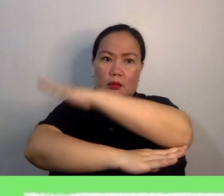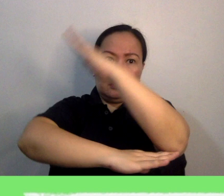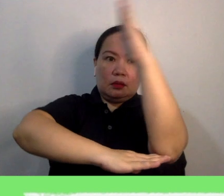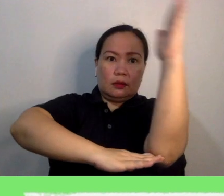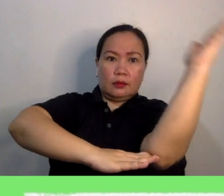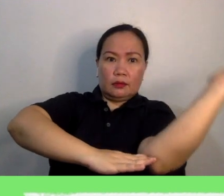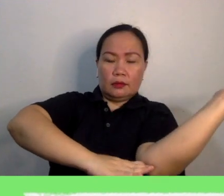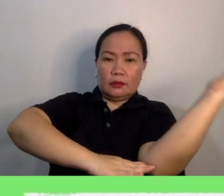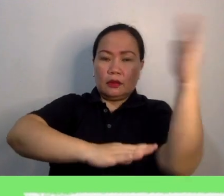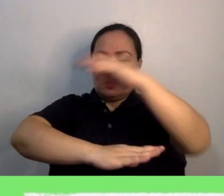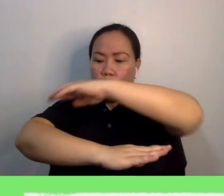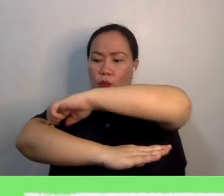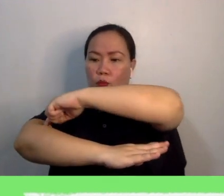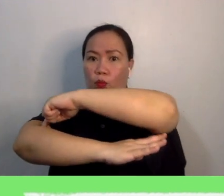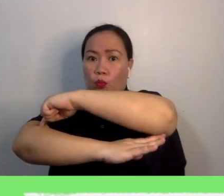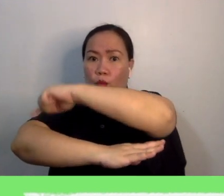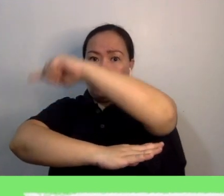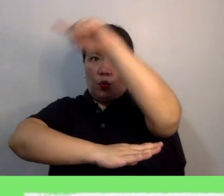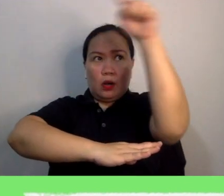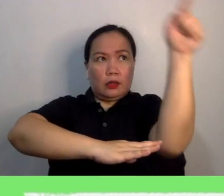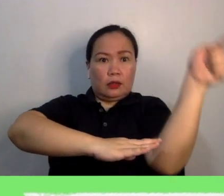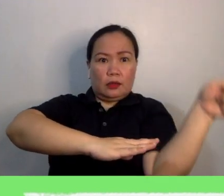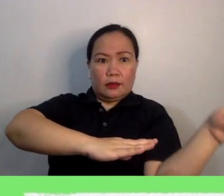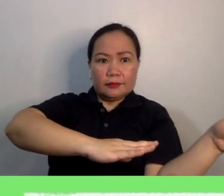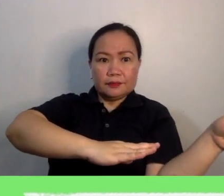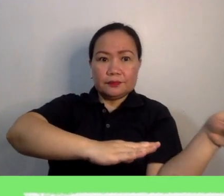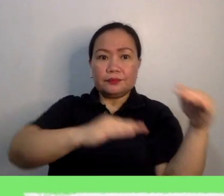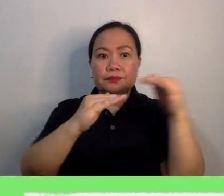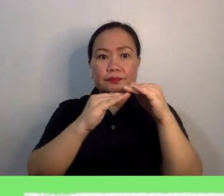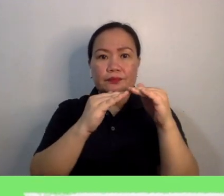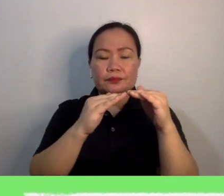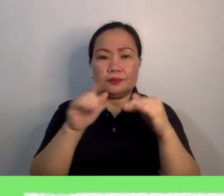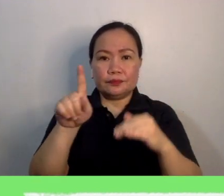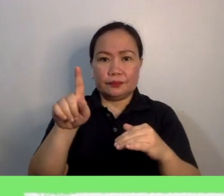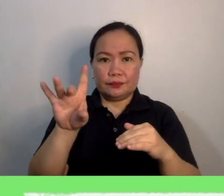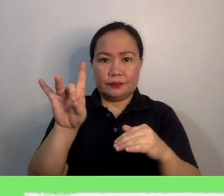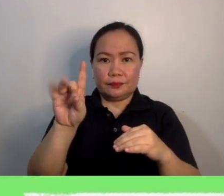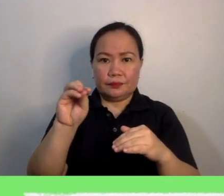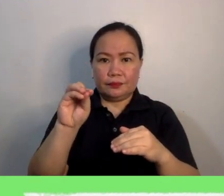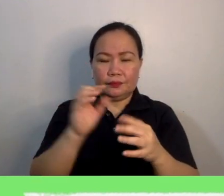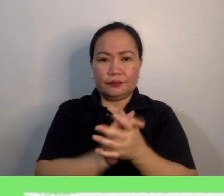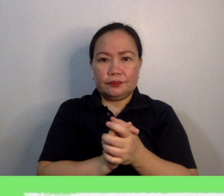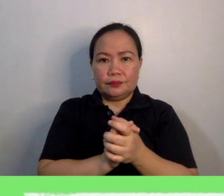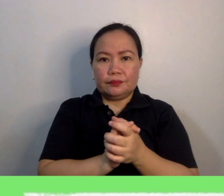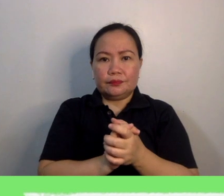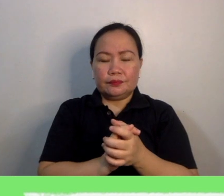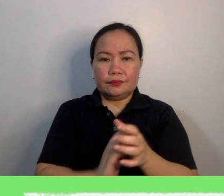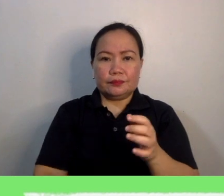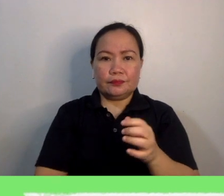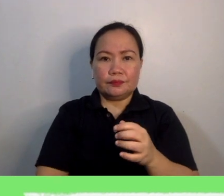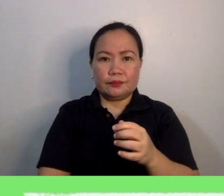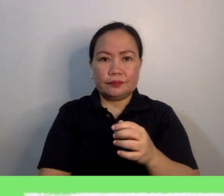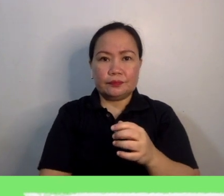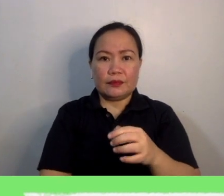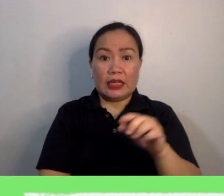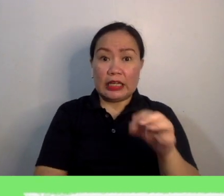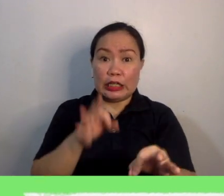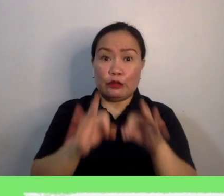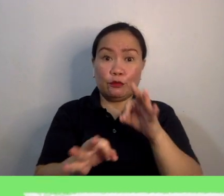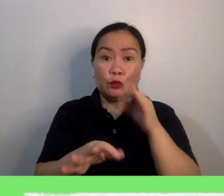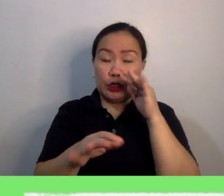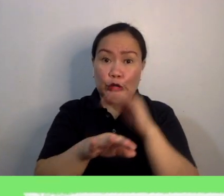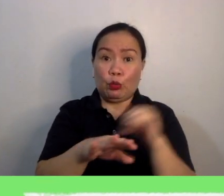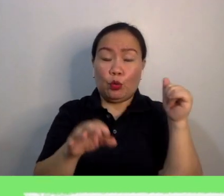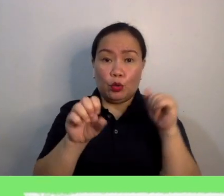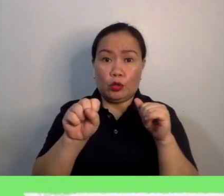the angle BDC. So, pag inad natin yan, that is 180. Okay? So, pag sinabi natin